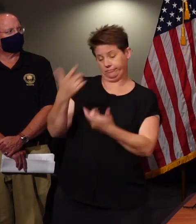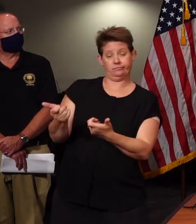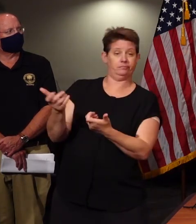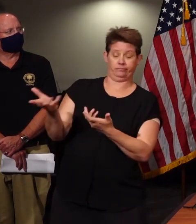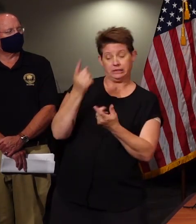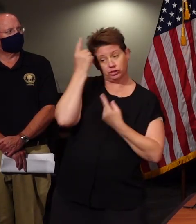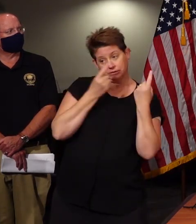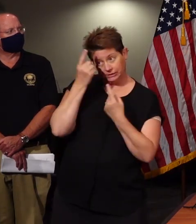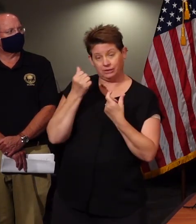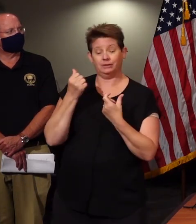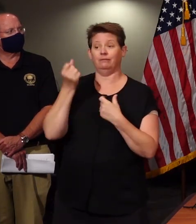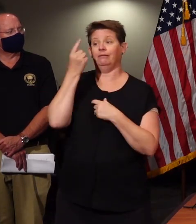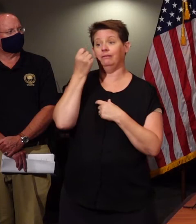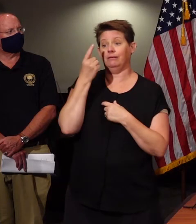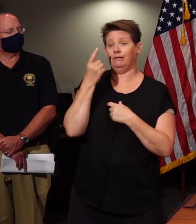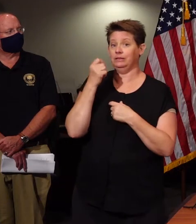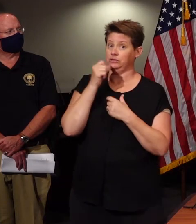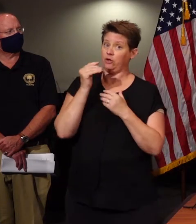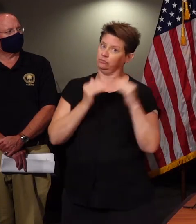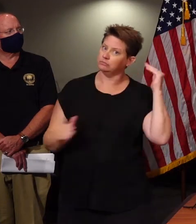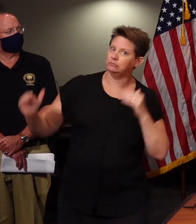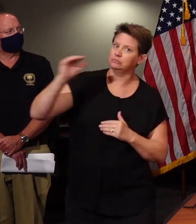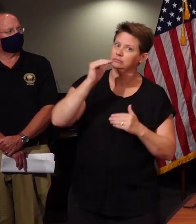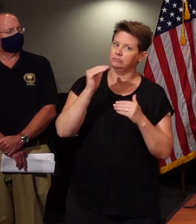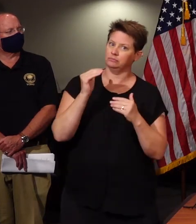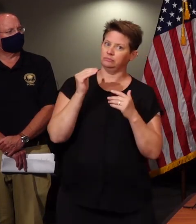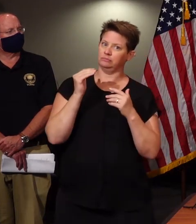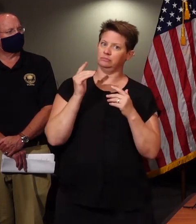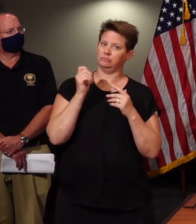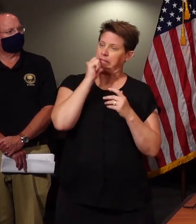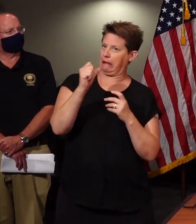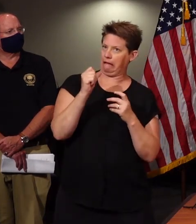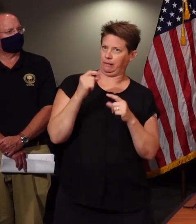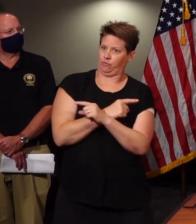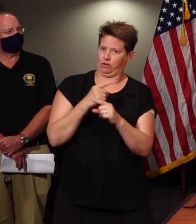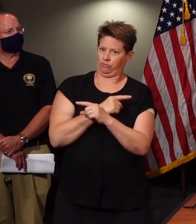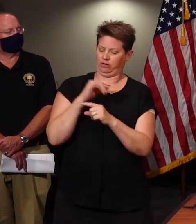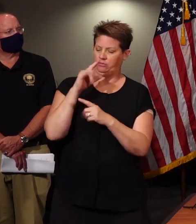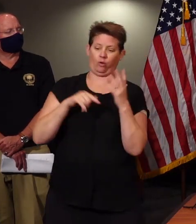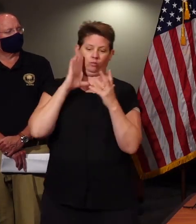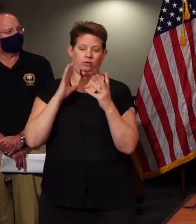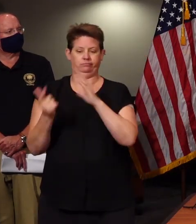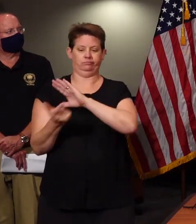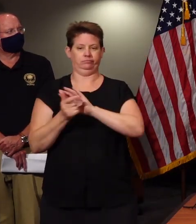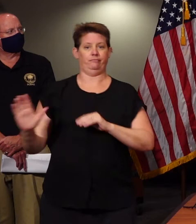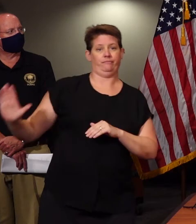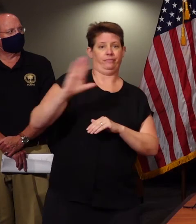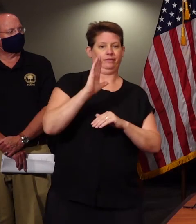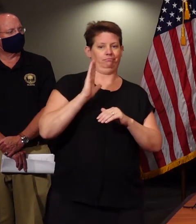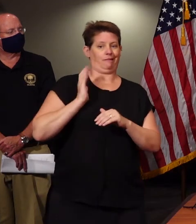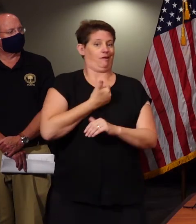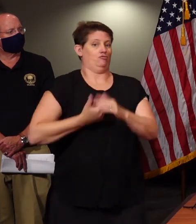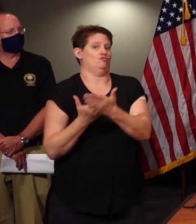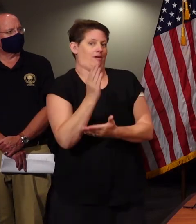they ought to do it. Be sure don't go over the line of what would be a violation of someone's constitutional rights.